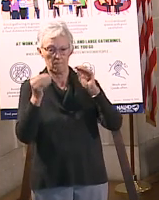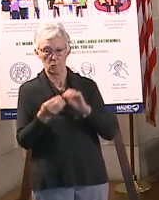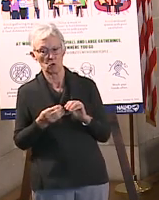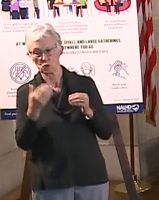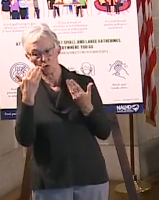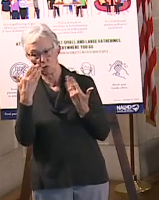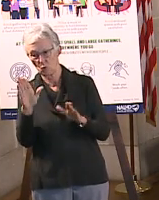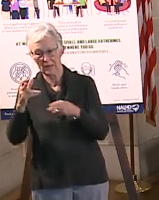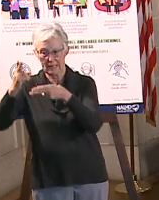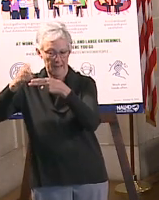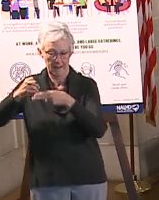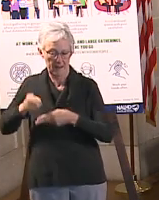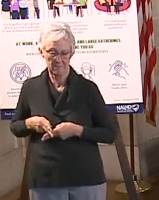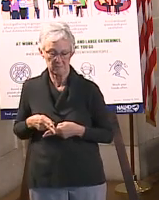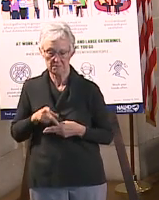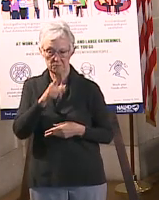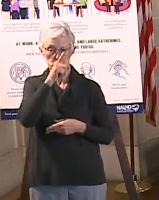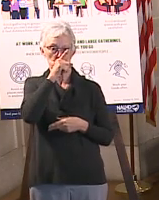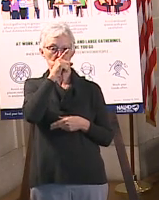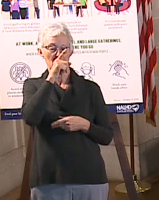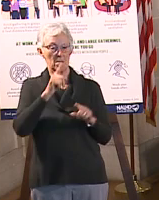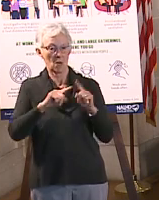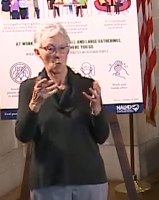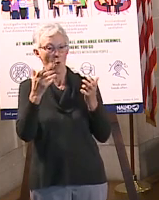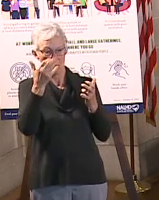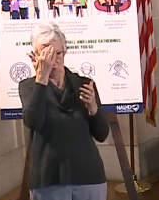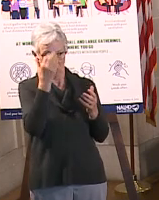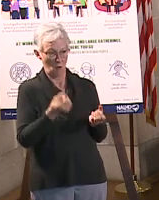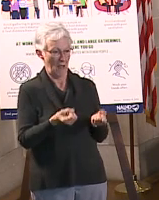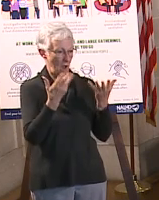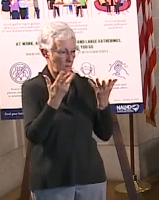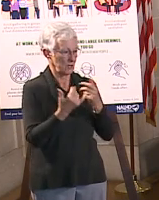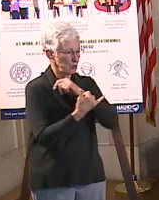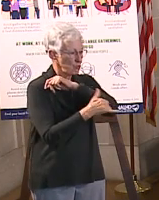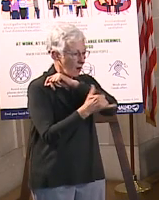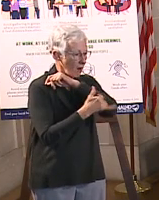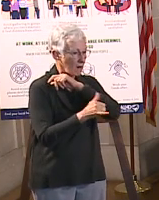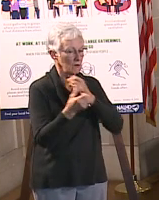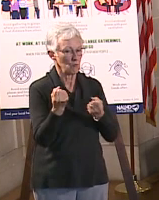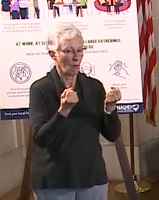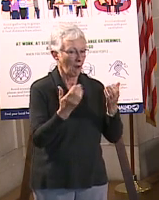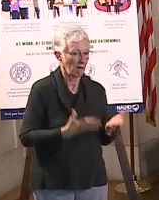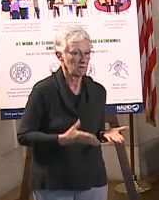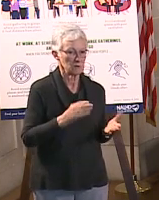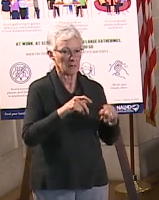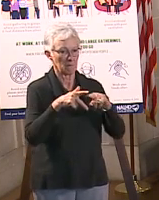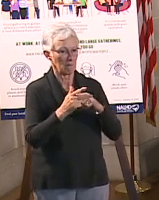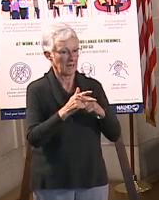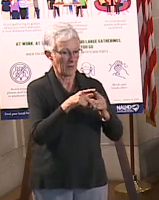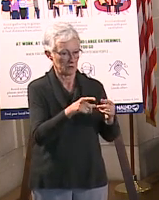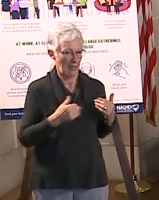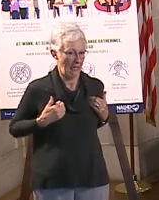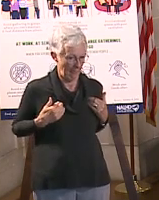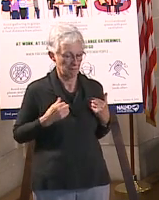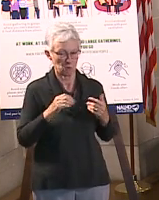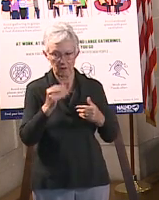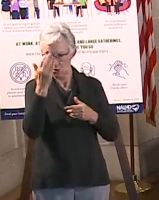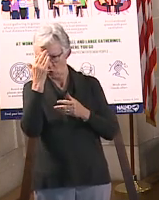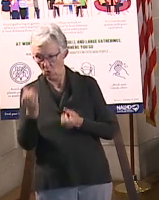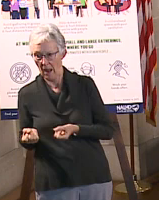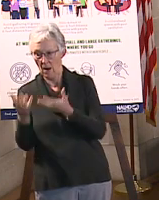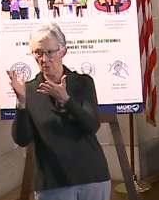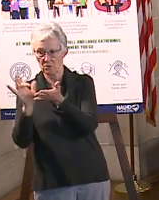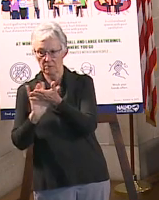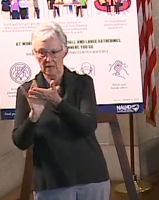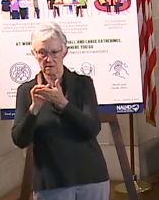truck drivers do you have, how many mechanics do you have, so that we can get an idea of how we're going to be able to allocate that going forward. So thank you very much, Angie. With